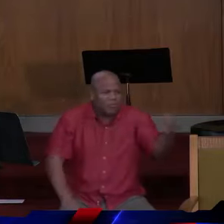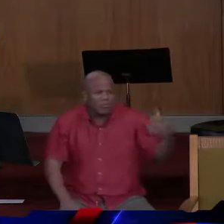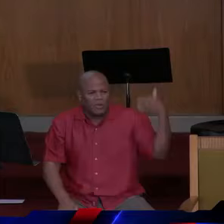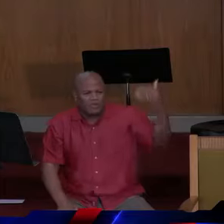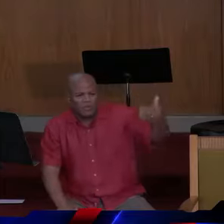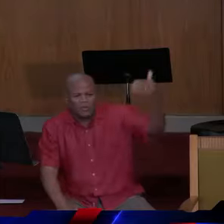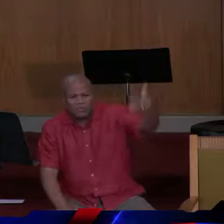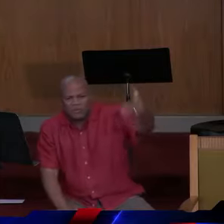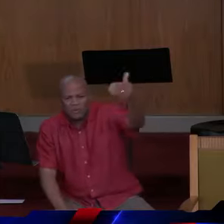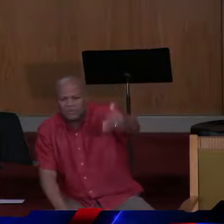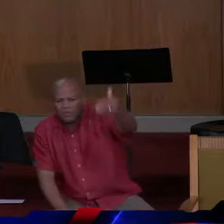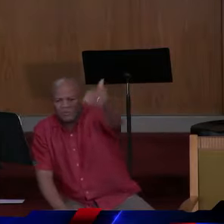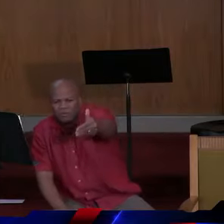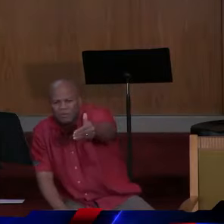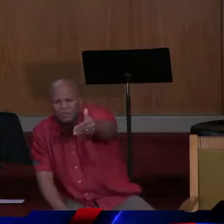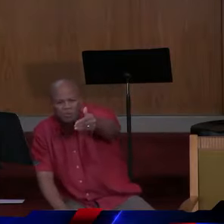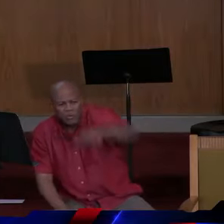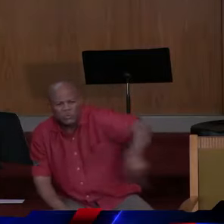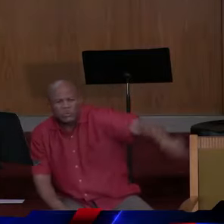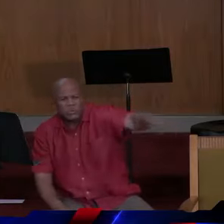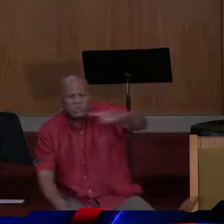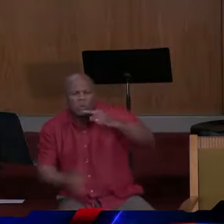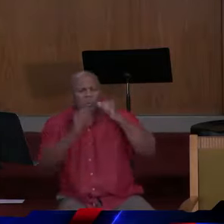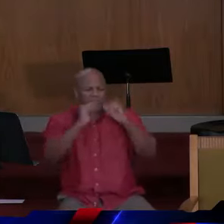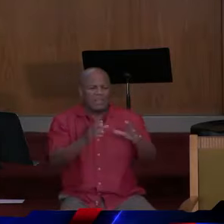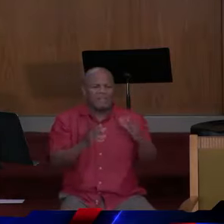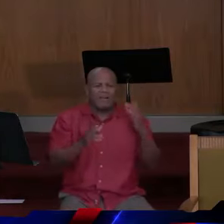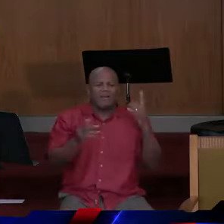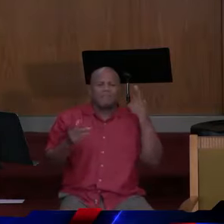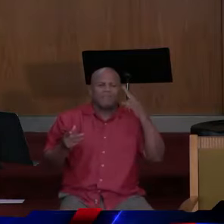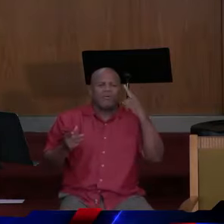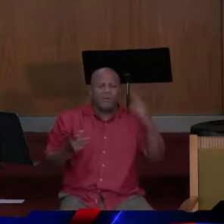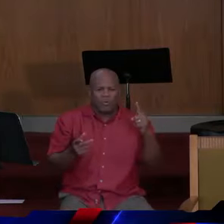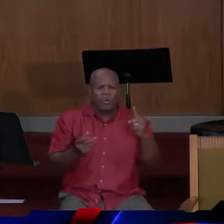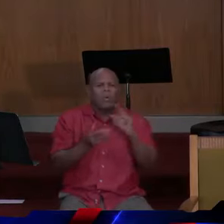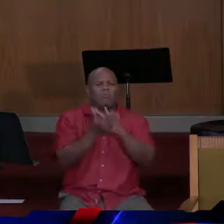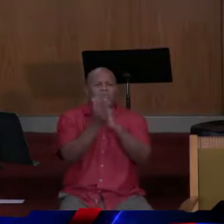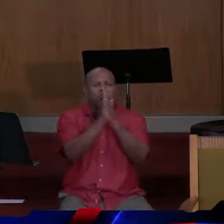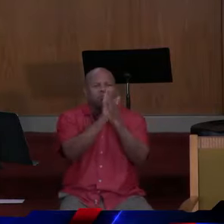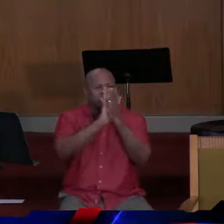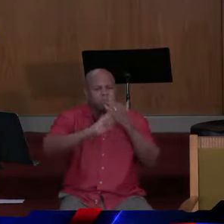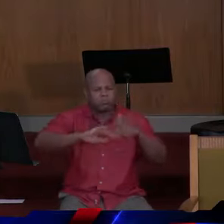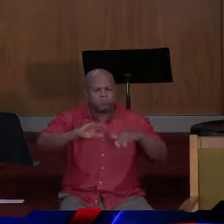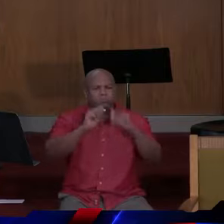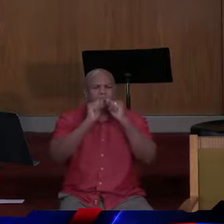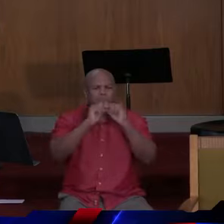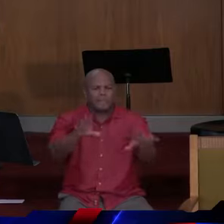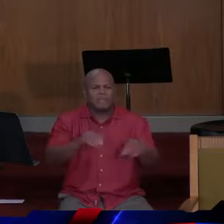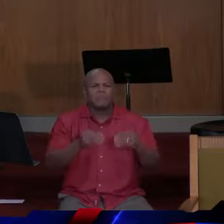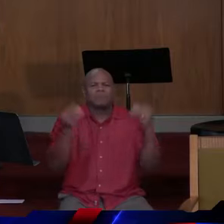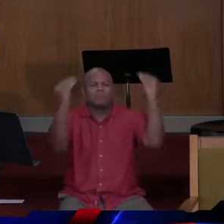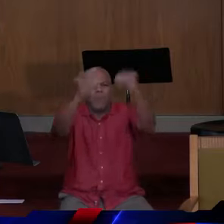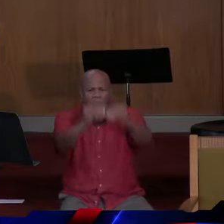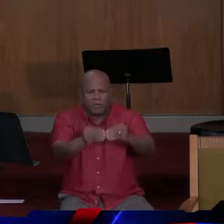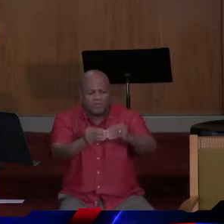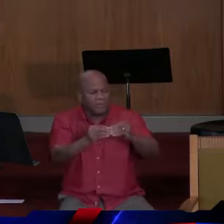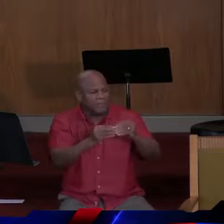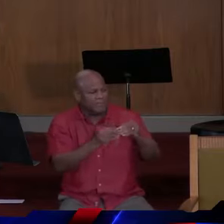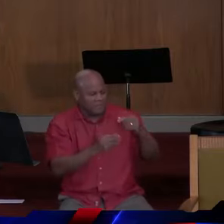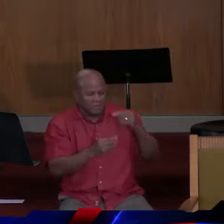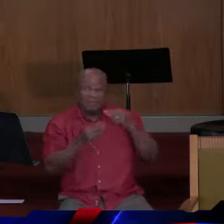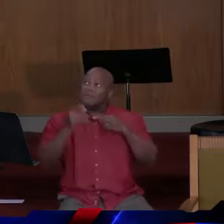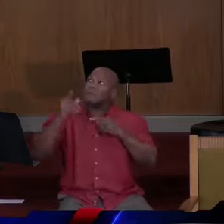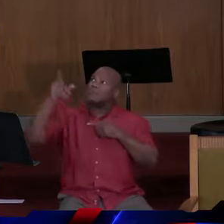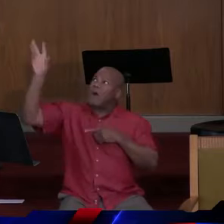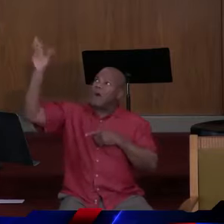been blessed to be a blessing. This is why Paul called us a royal priesthood. God gave it to Moses. Moses gave it to Aaron. Aaron gave it to his